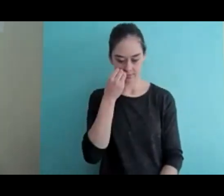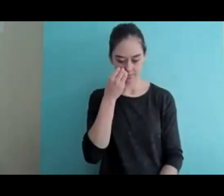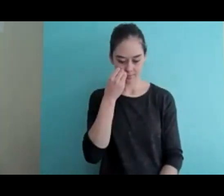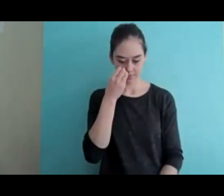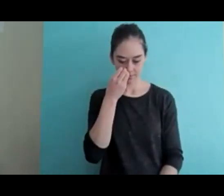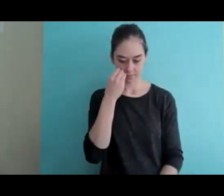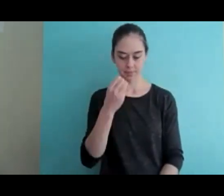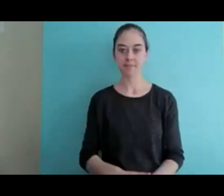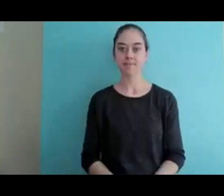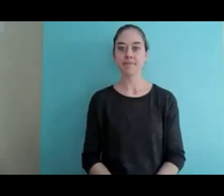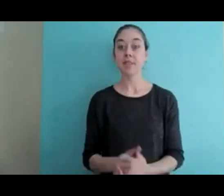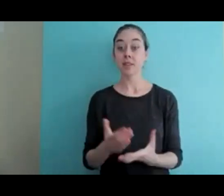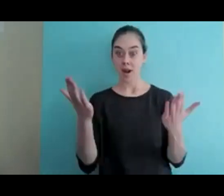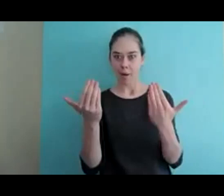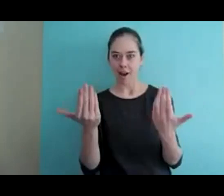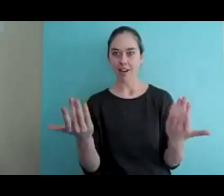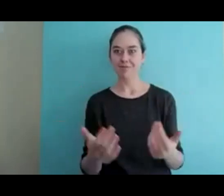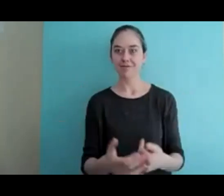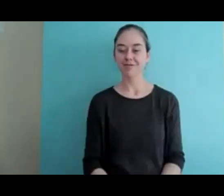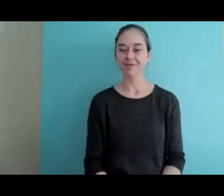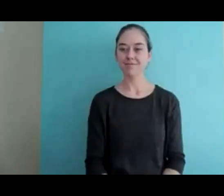That's it. Come on.